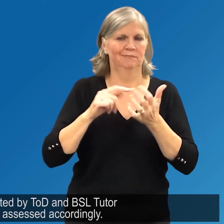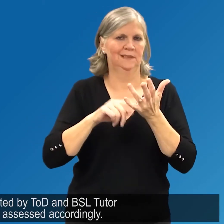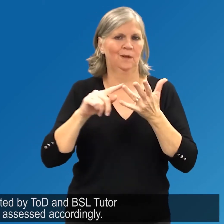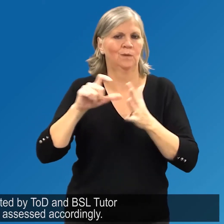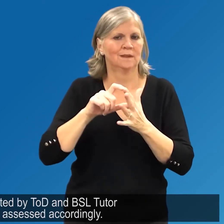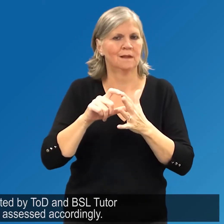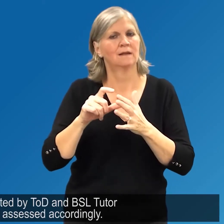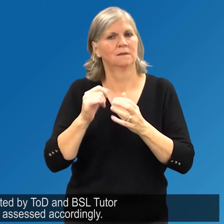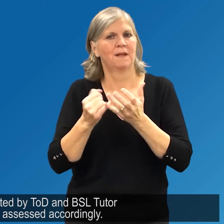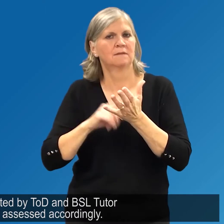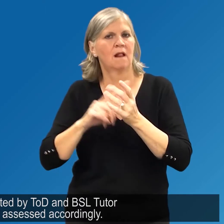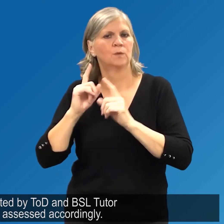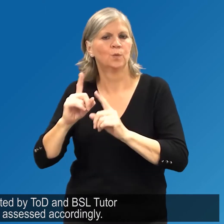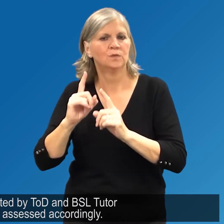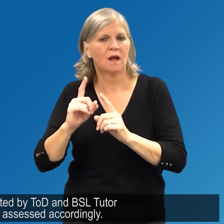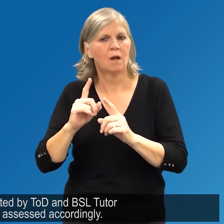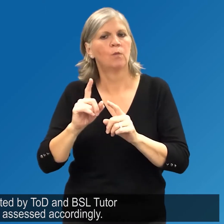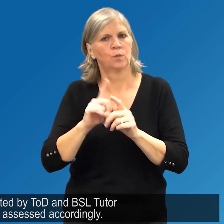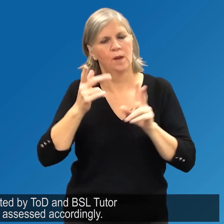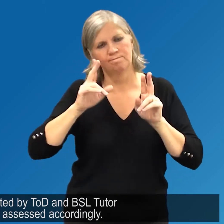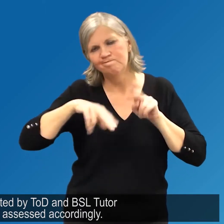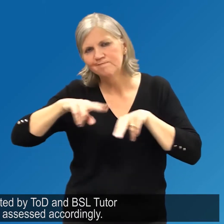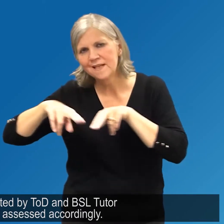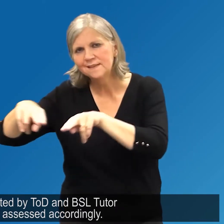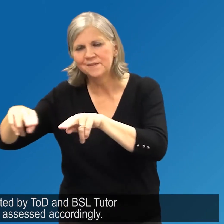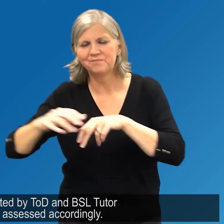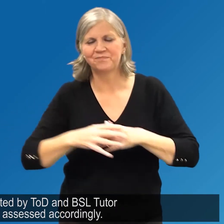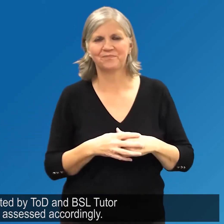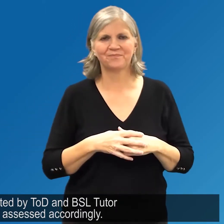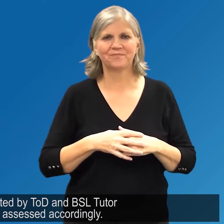supported by TOD and BSL tutor and assessed accordingly.